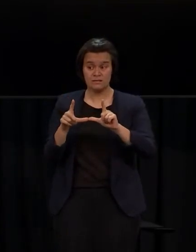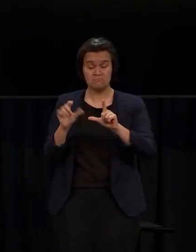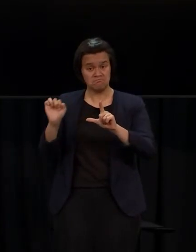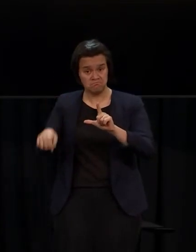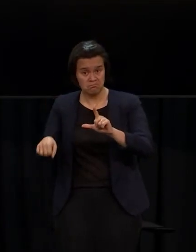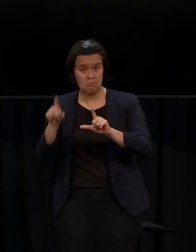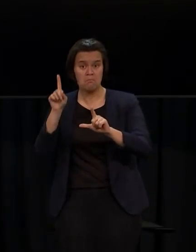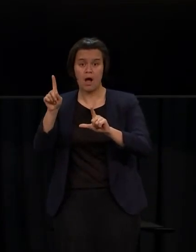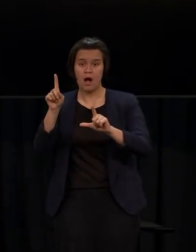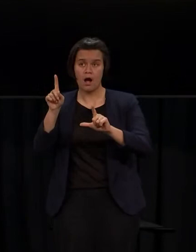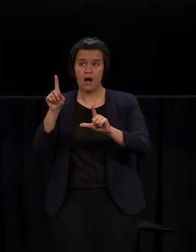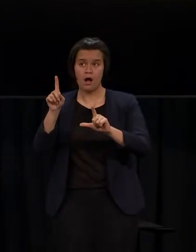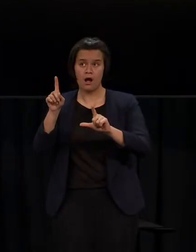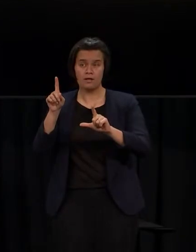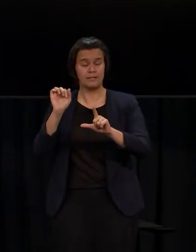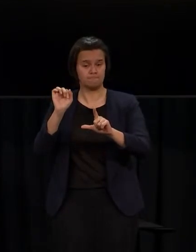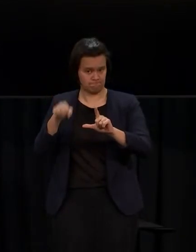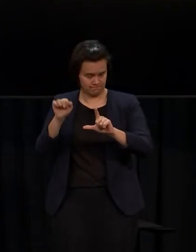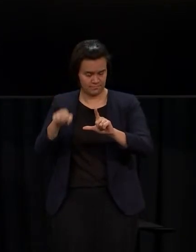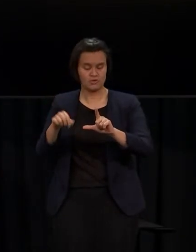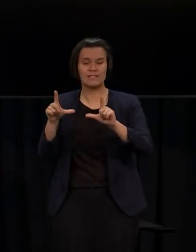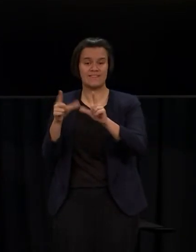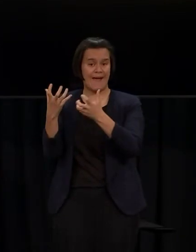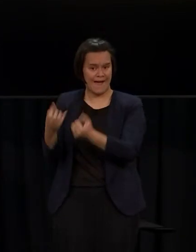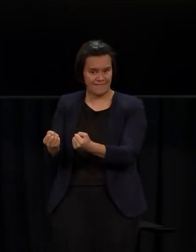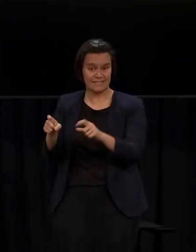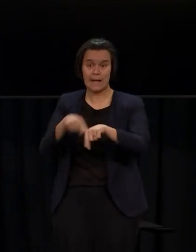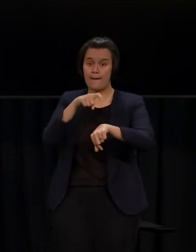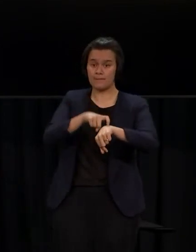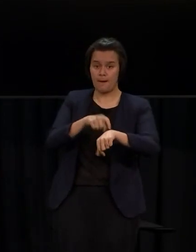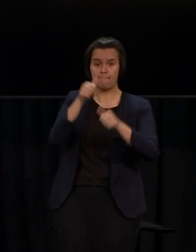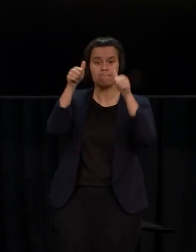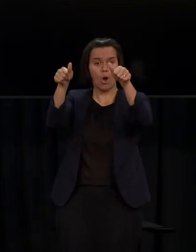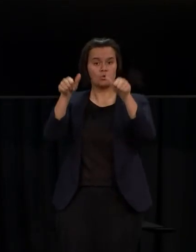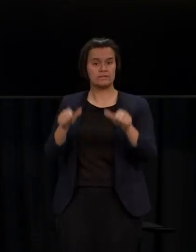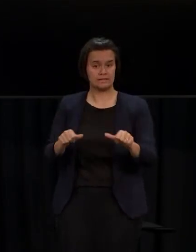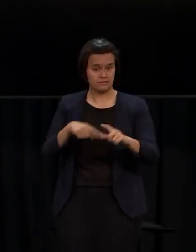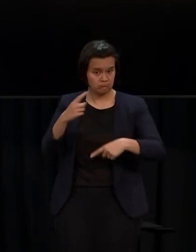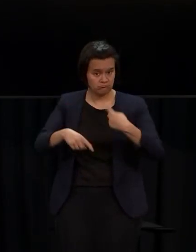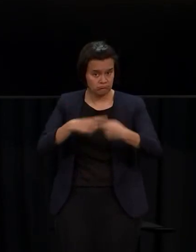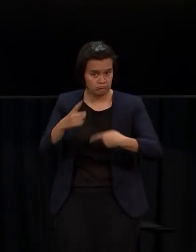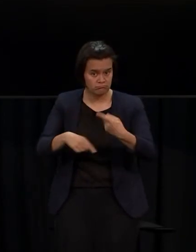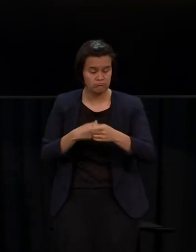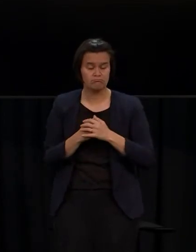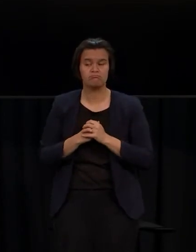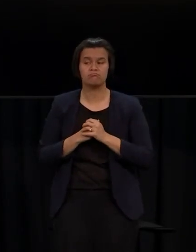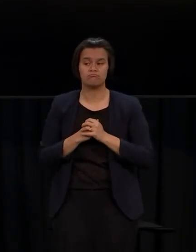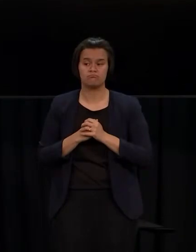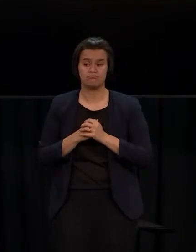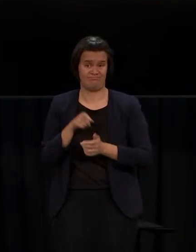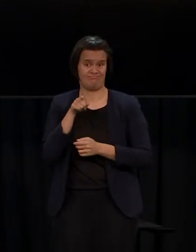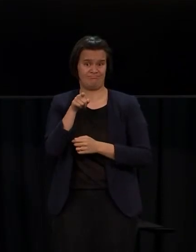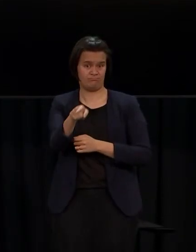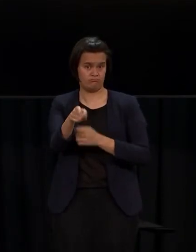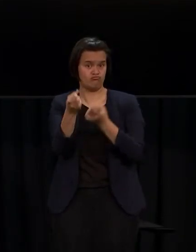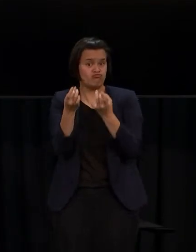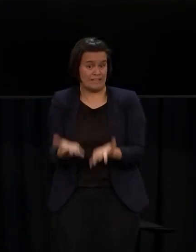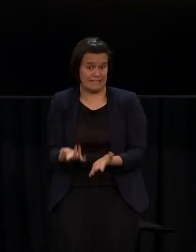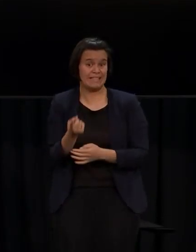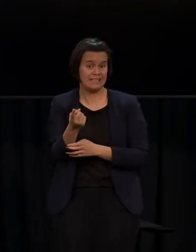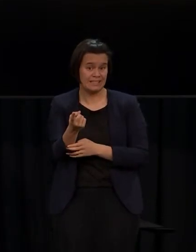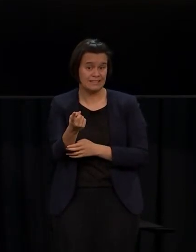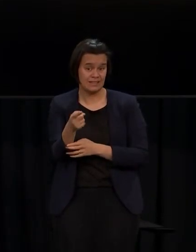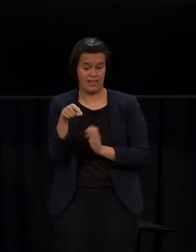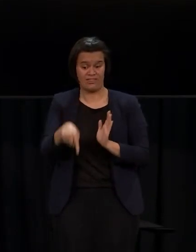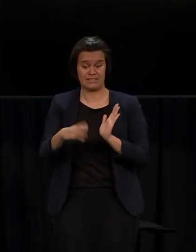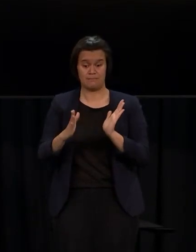code if someone presents their digital certificate, that has been produced and will be ready to use by the end of